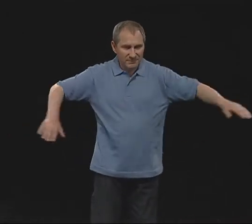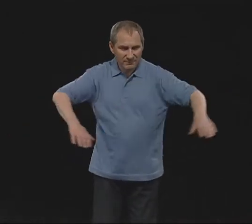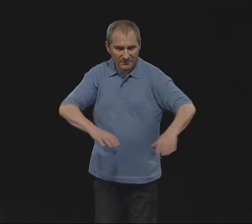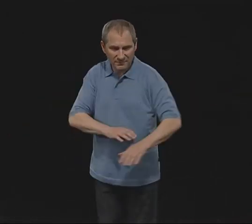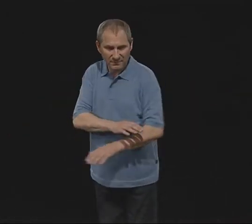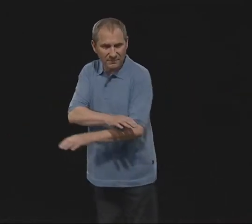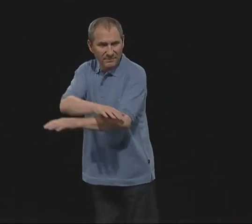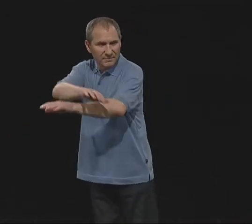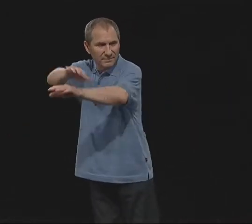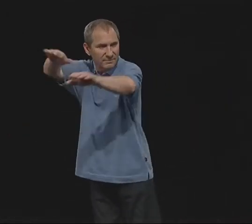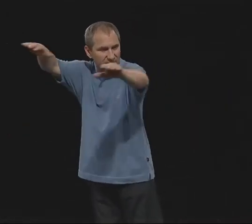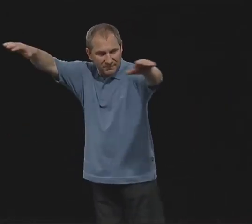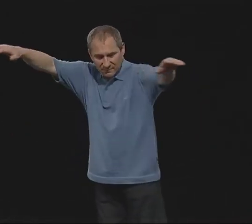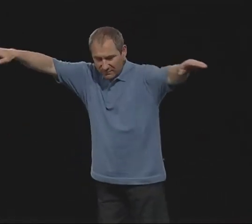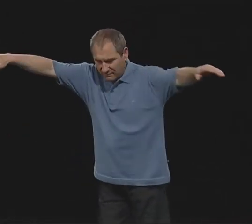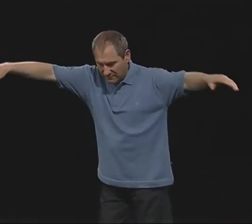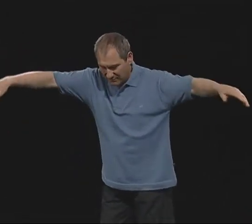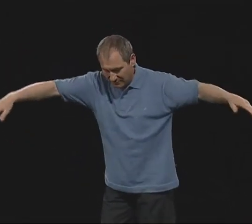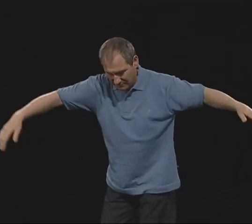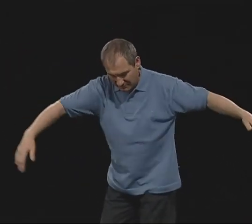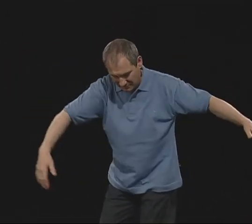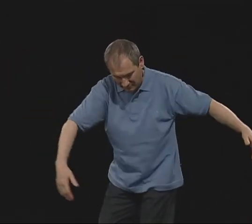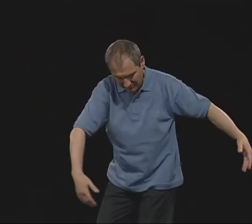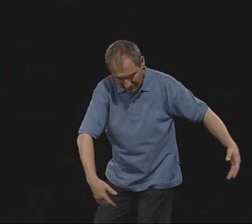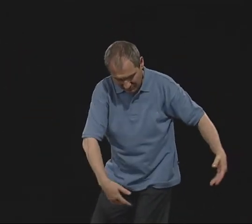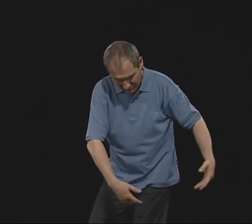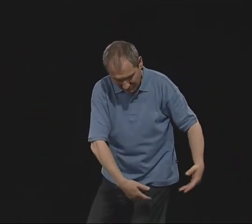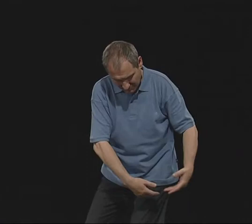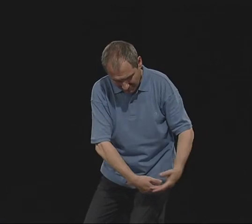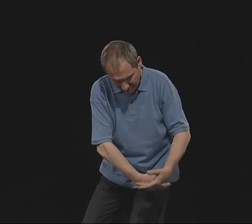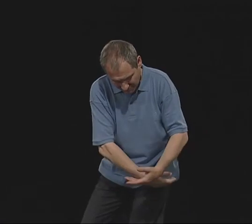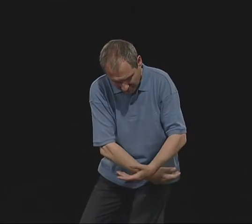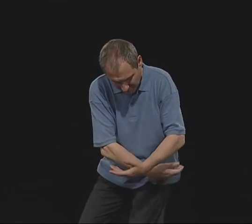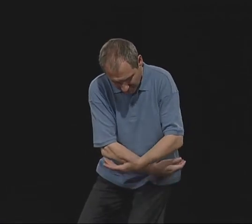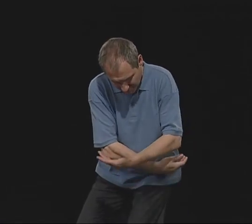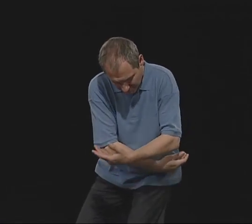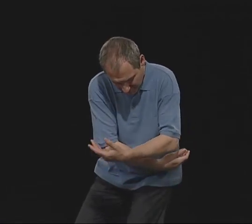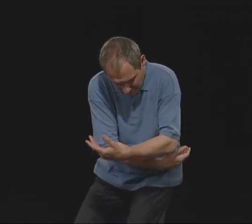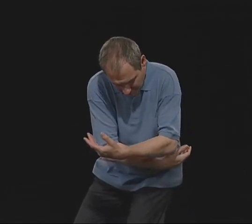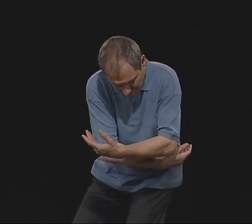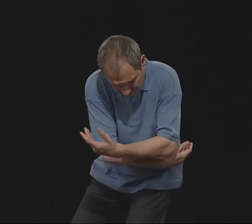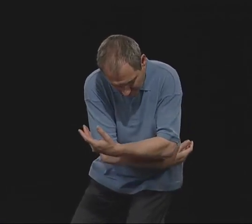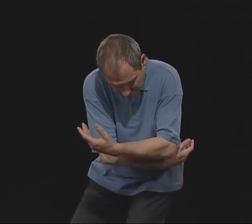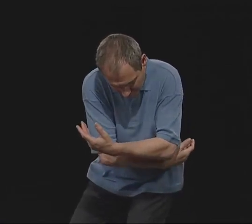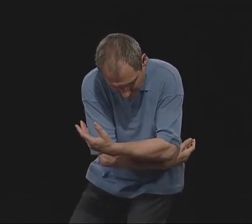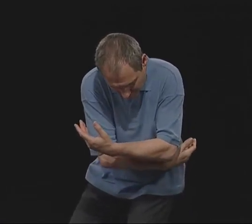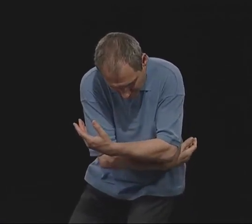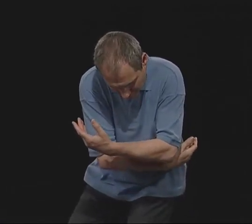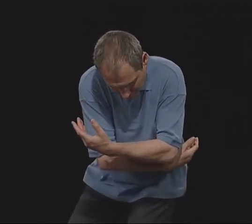adjectif, all signifie complètement. All alone.